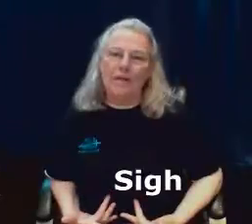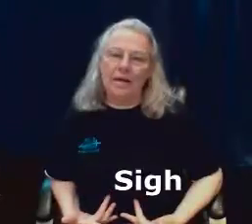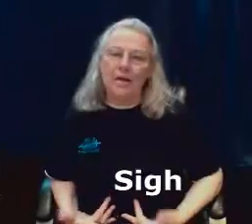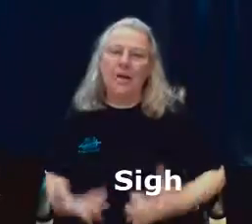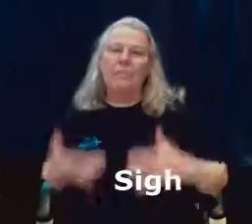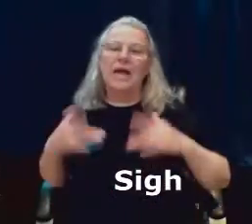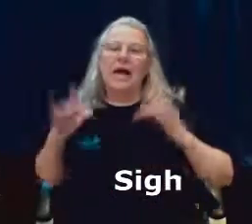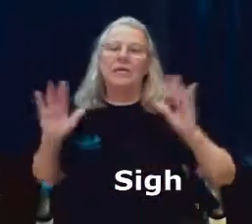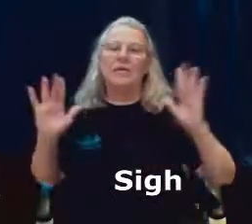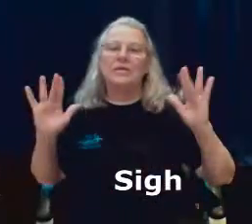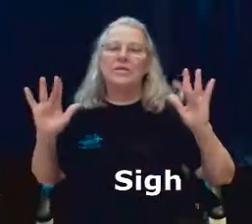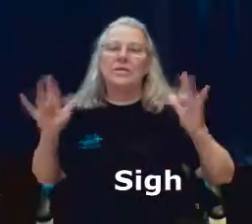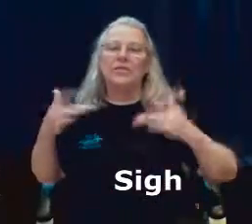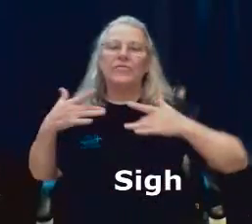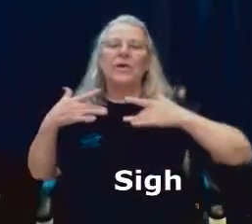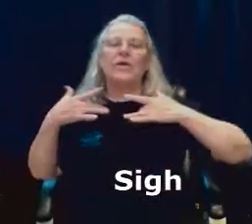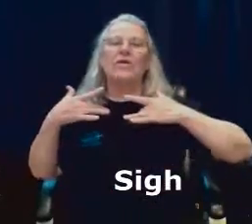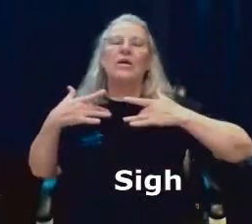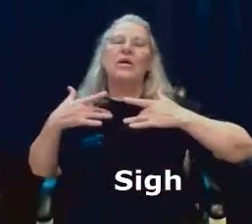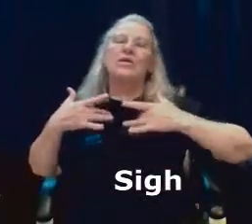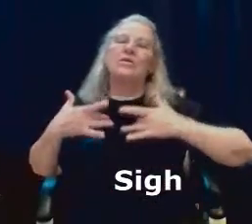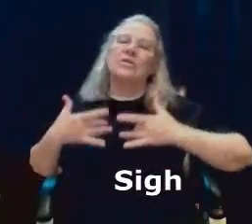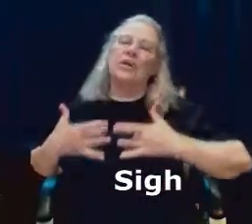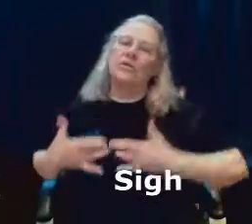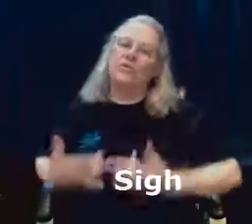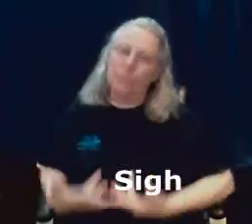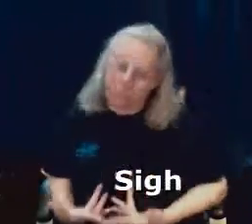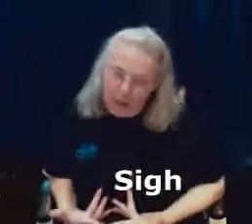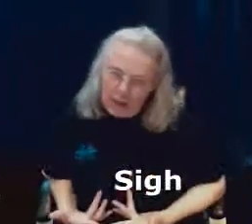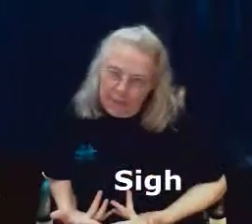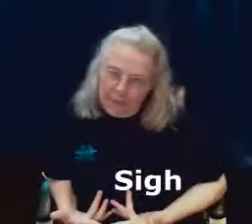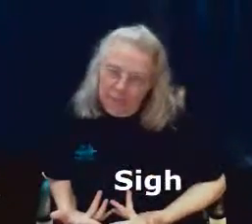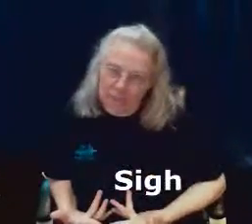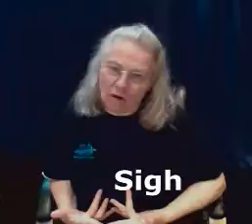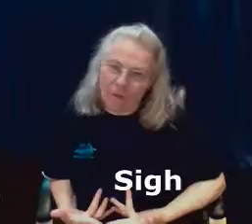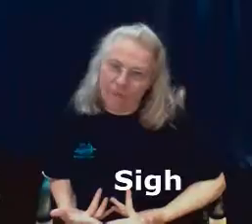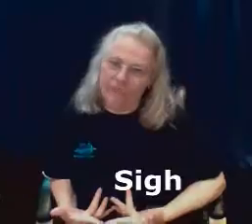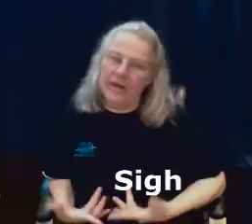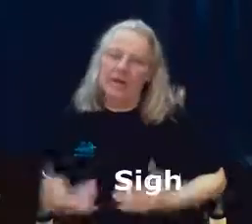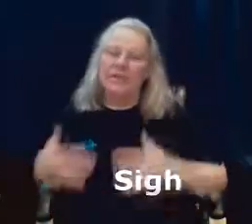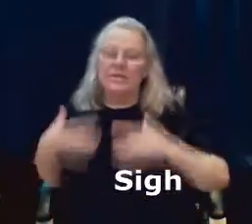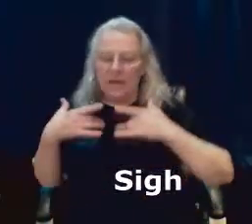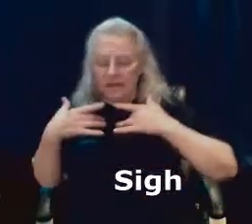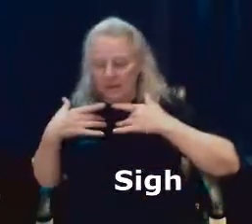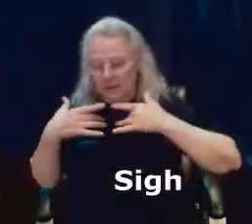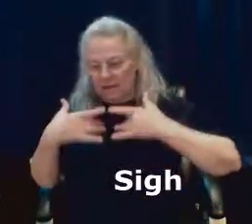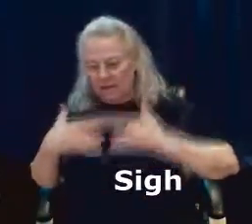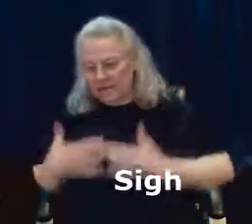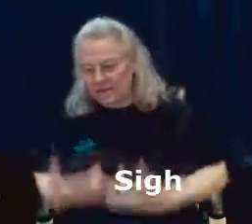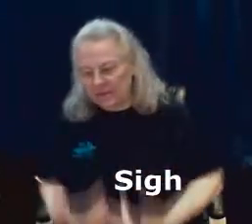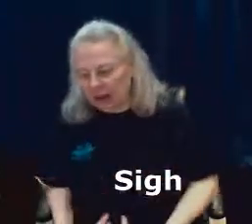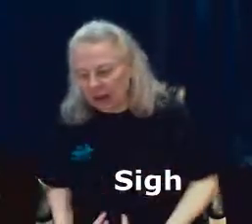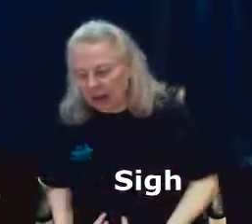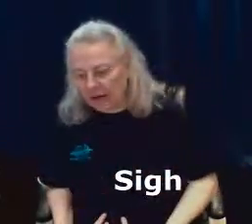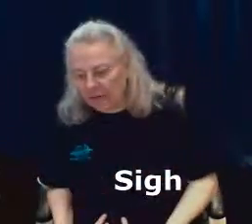Let it come down. Center finger, it's just like you're dropping all the feelings. Sigh.